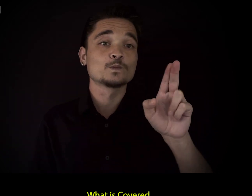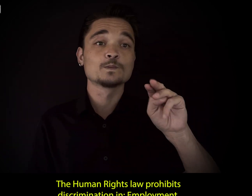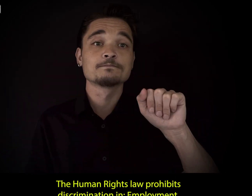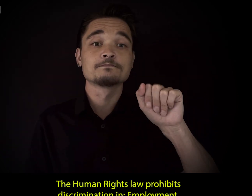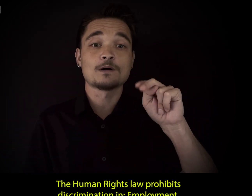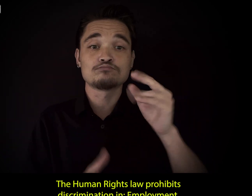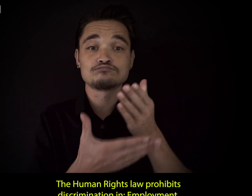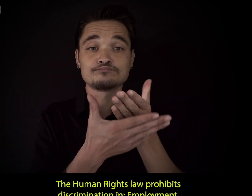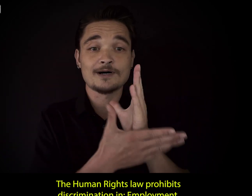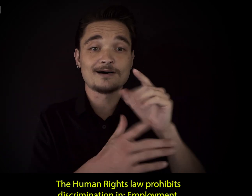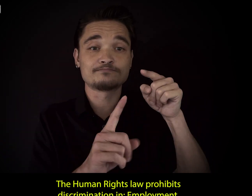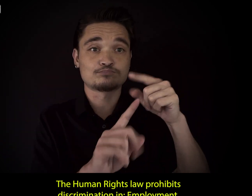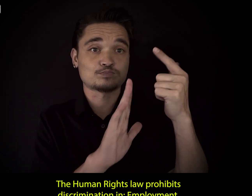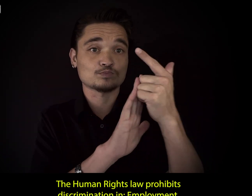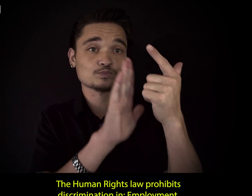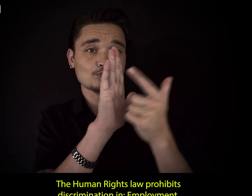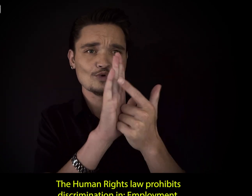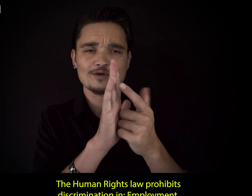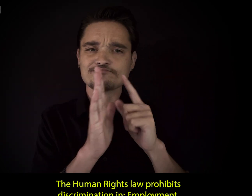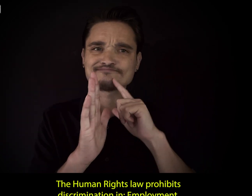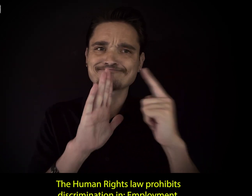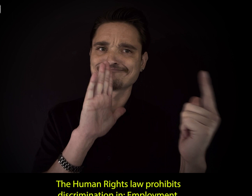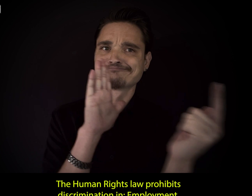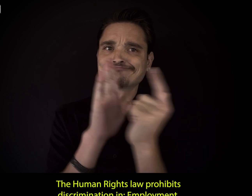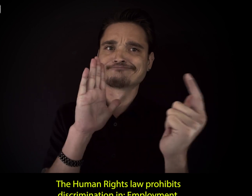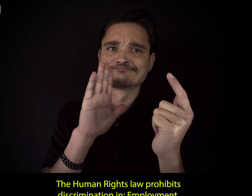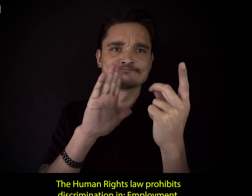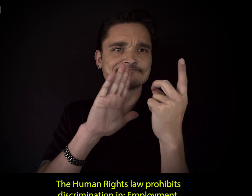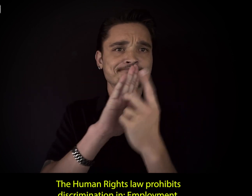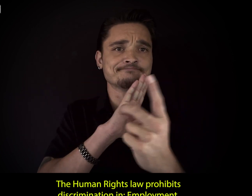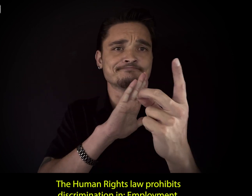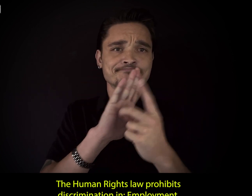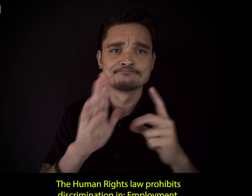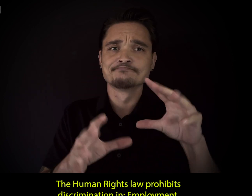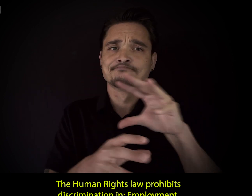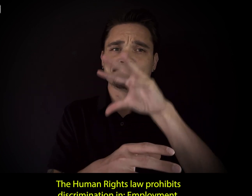The human rights law prohibits discrimination in employment,